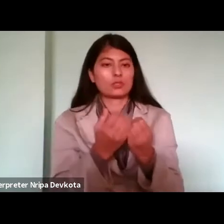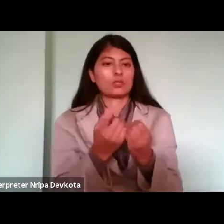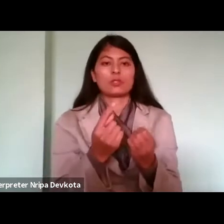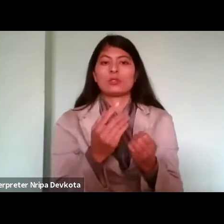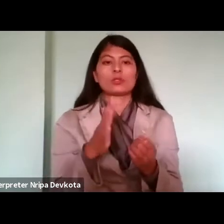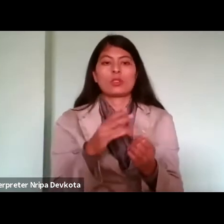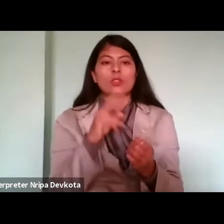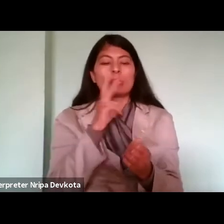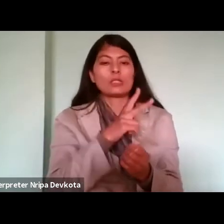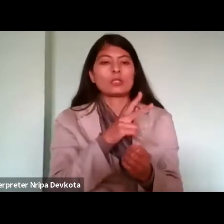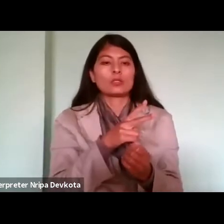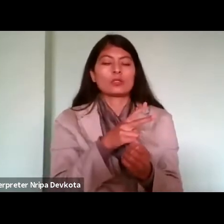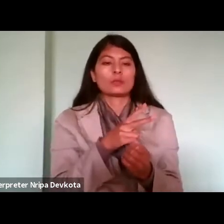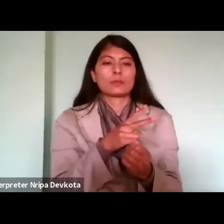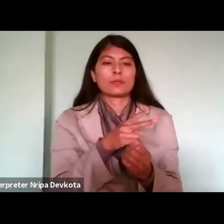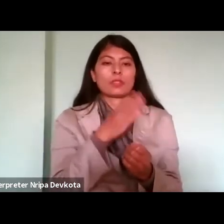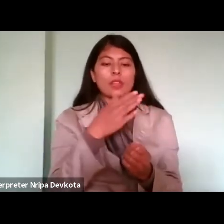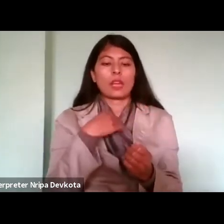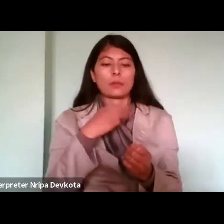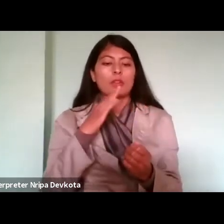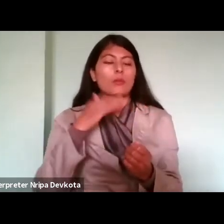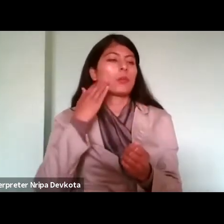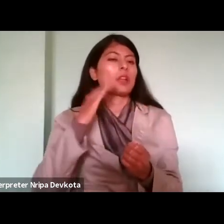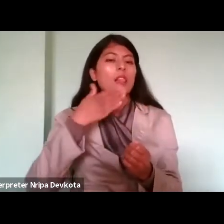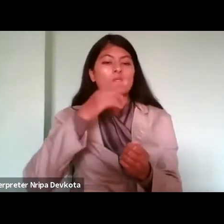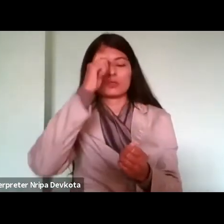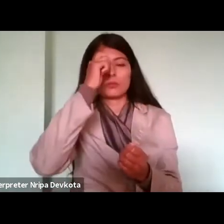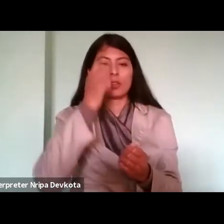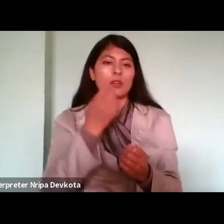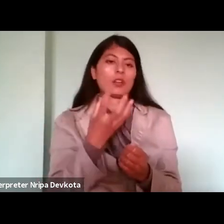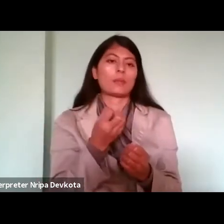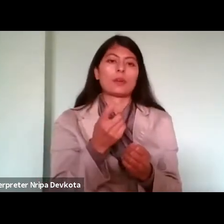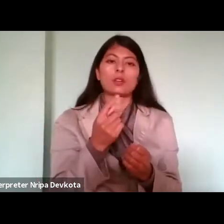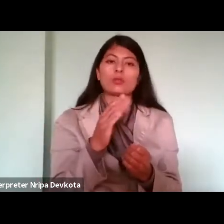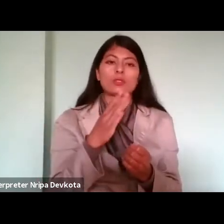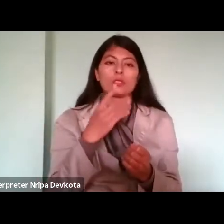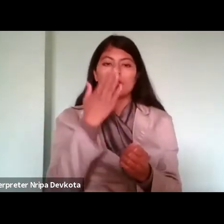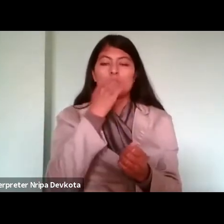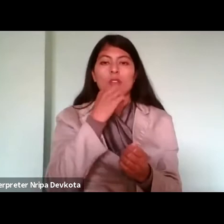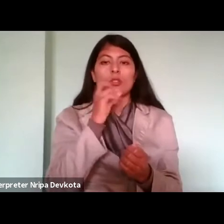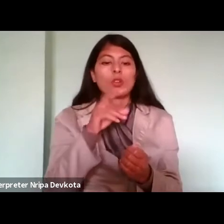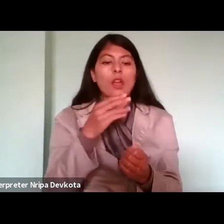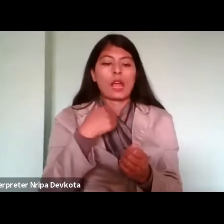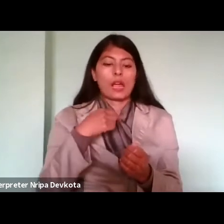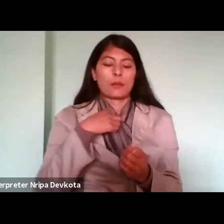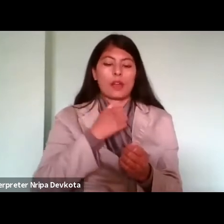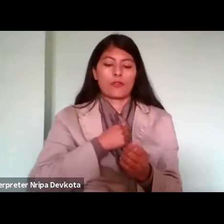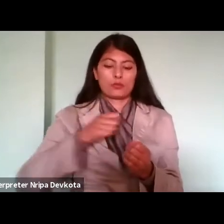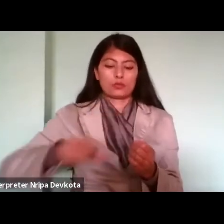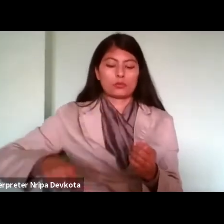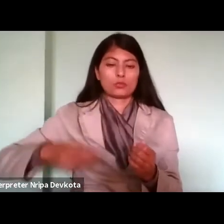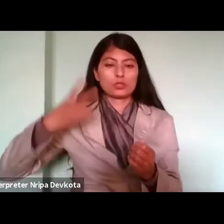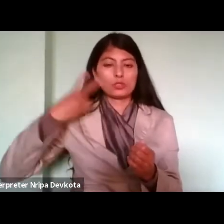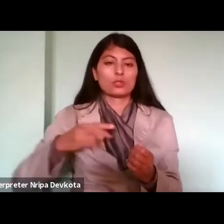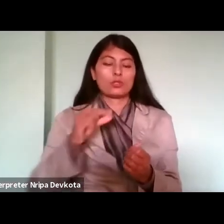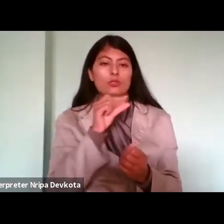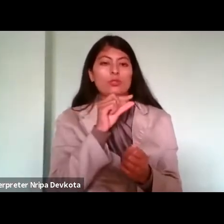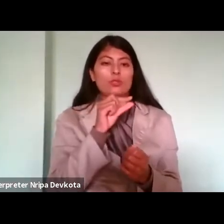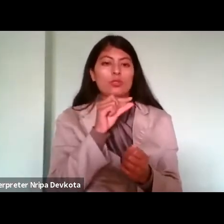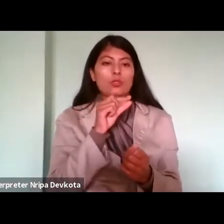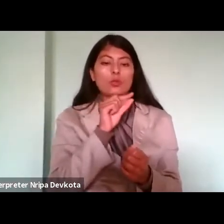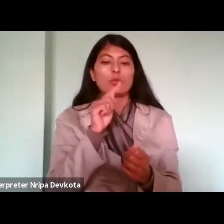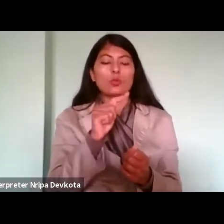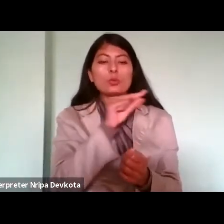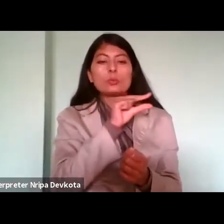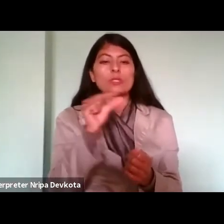as women, because I am denied to make my own bodily choices. I am denied to be a woman